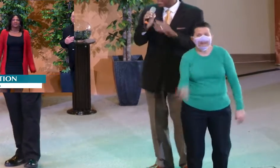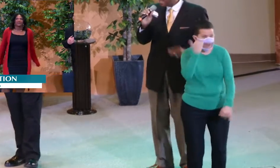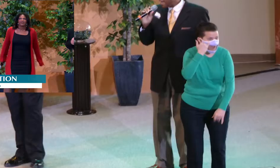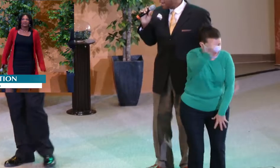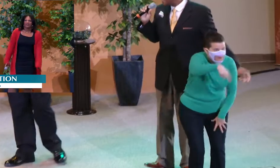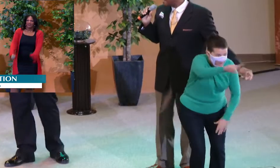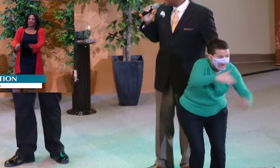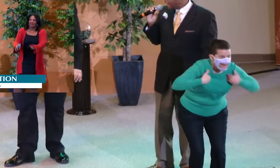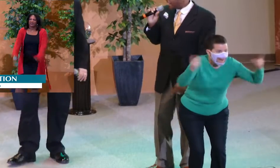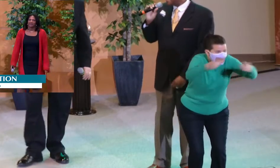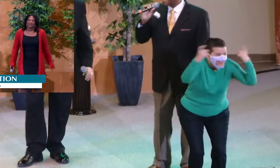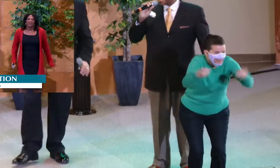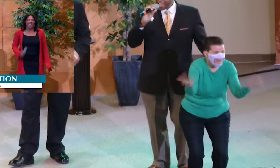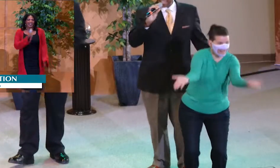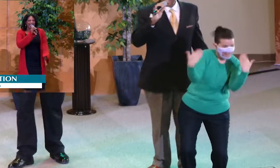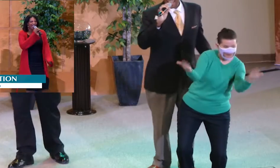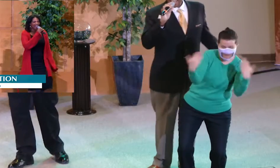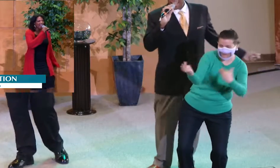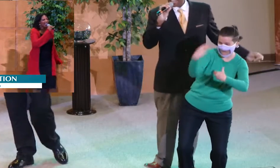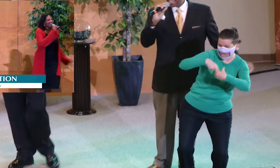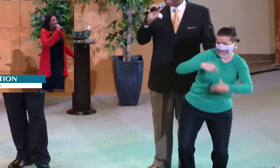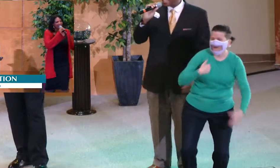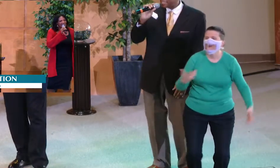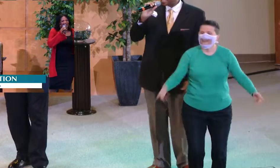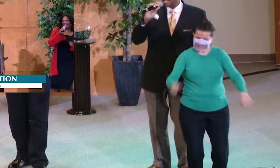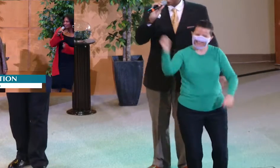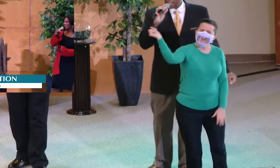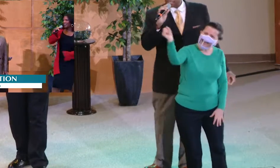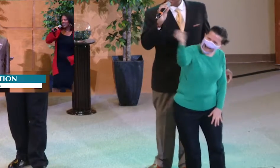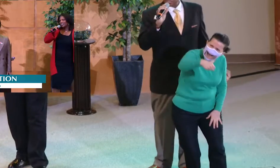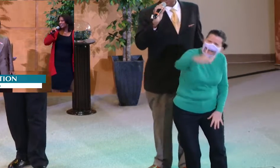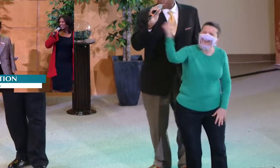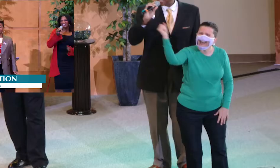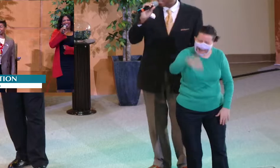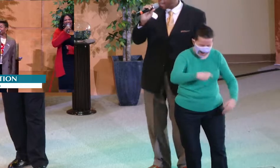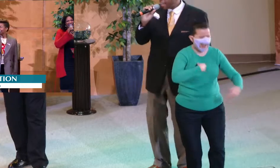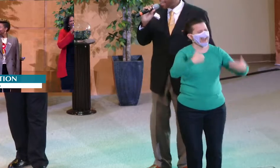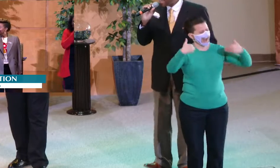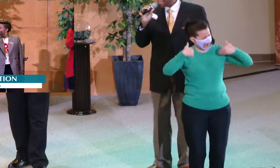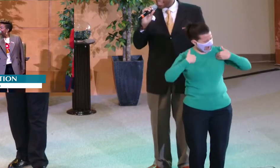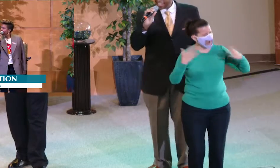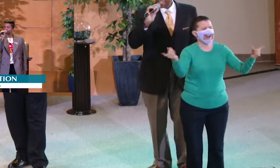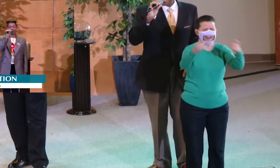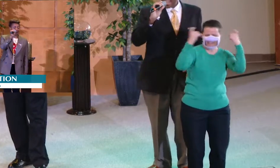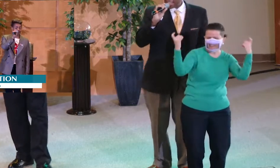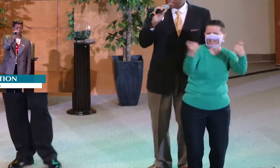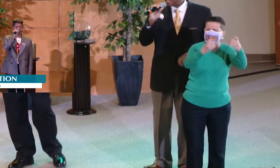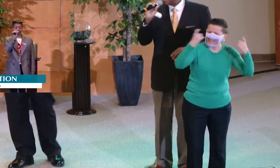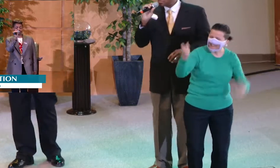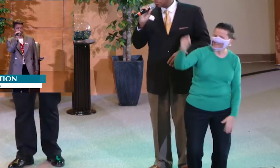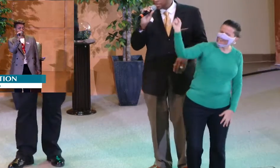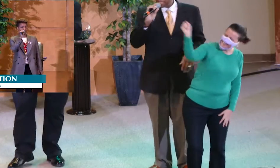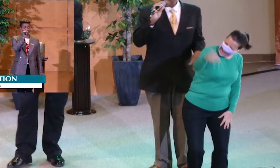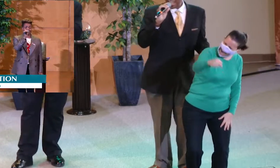the victory, sing along with me, yeah. I got the victory, yeah. I got